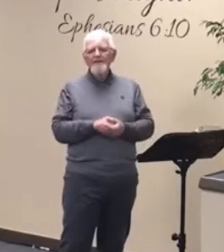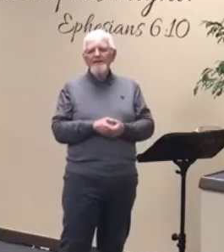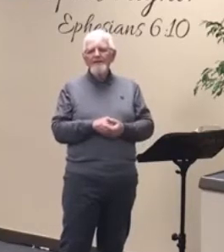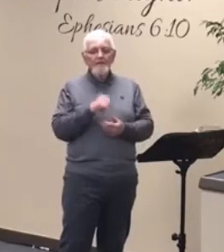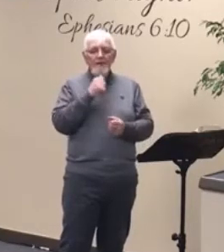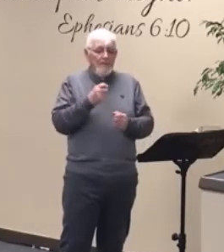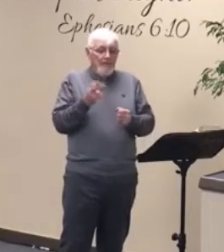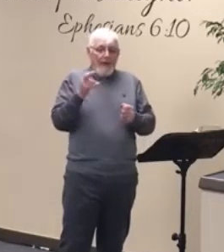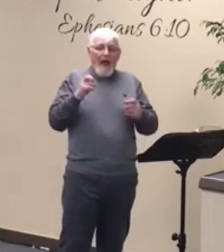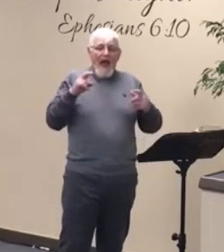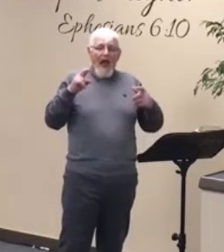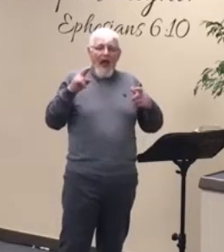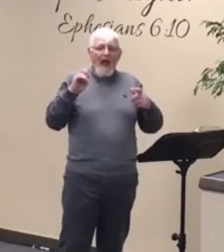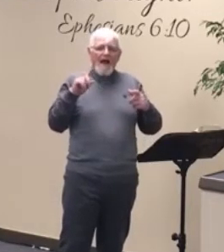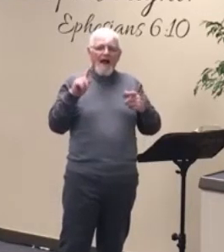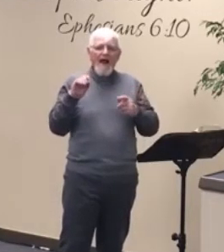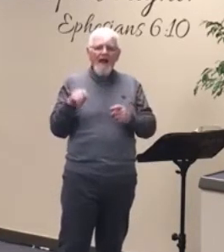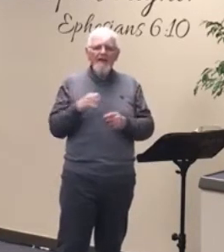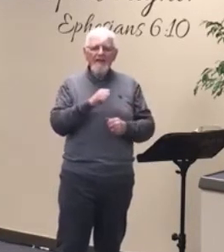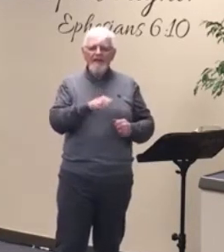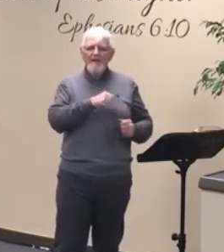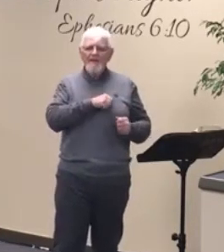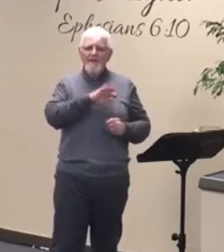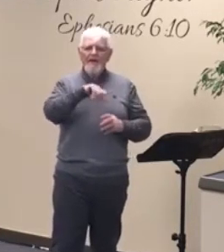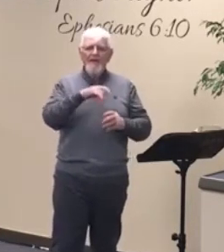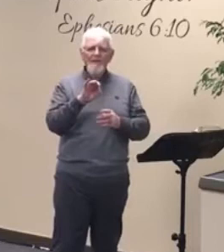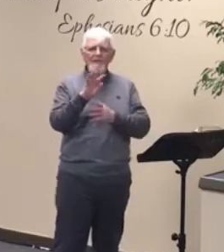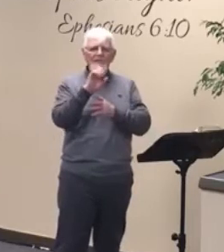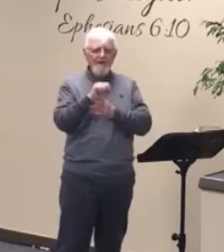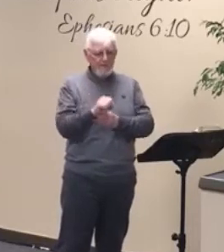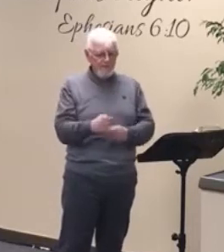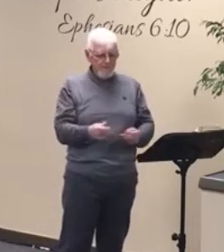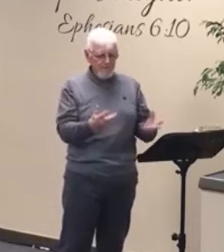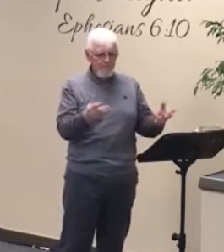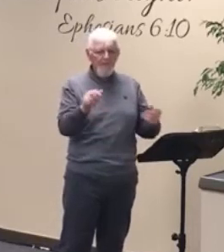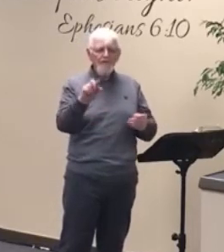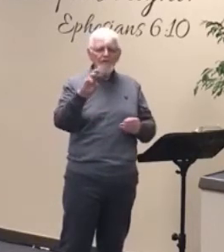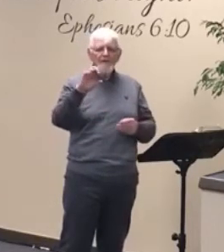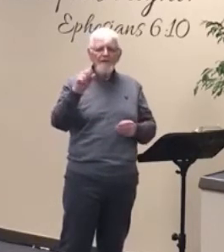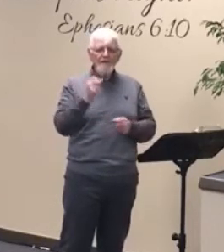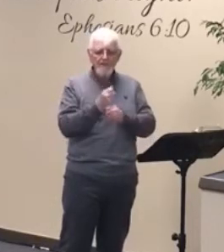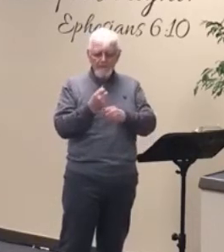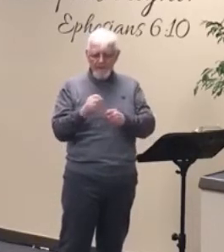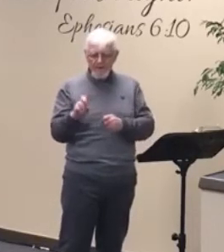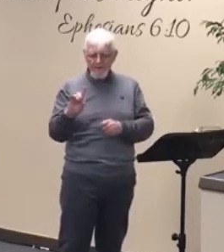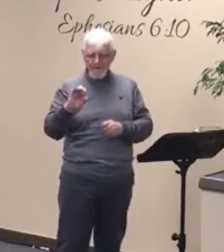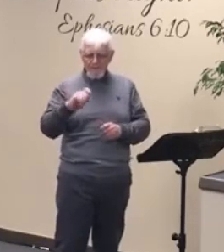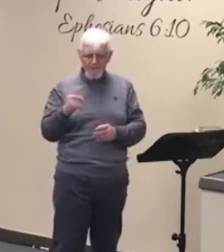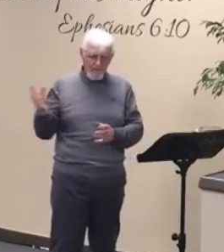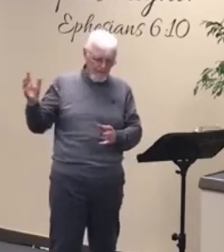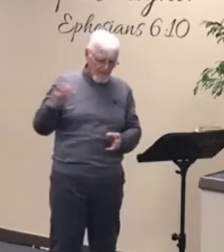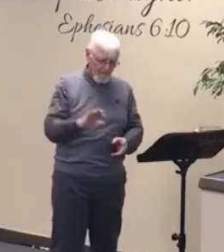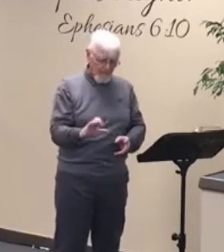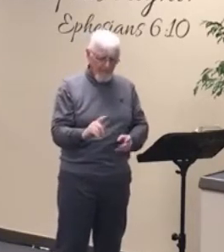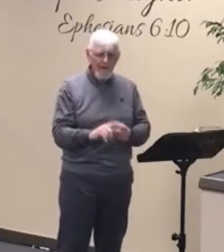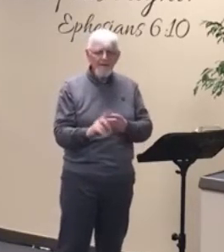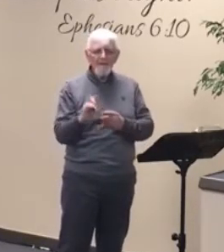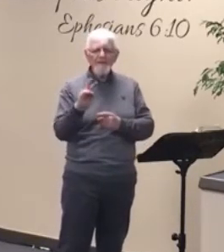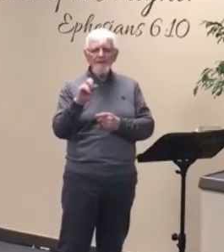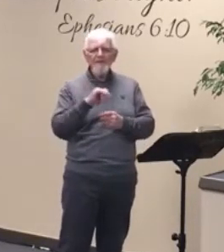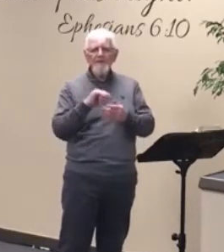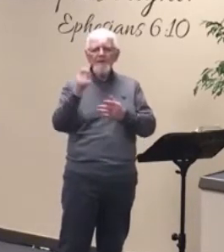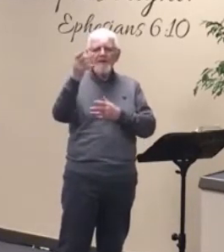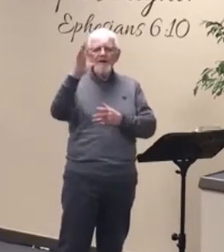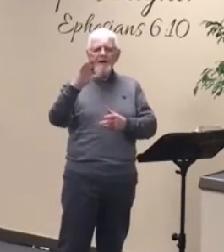not a healthy attitude. All flesh is grass, right? We're made of the dust, we go back to dust. But you are a tool that God fashioned